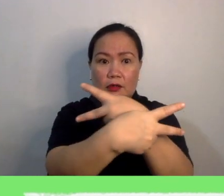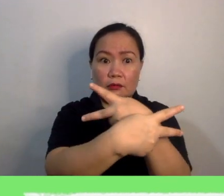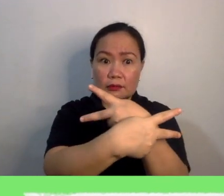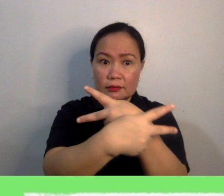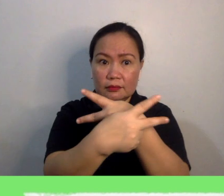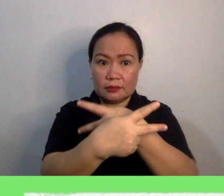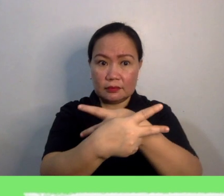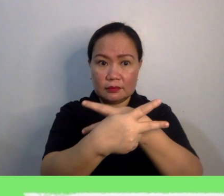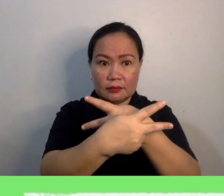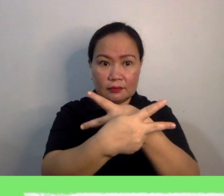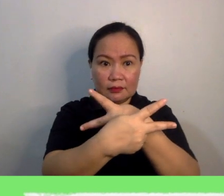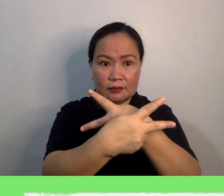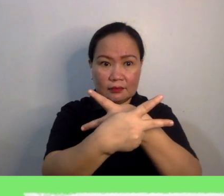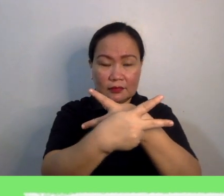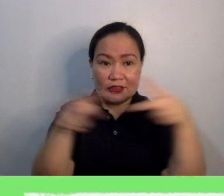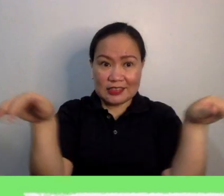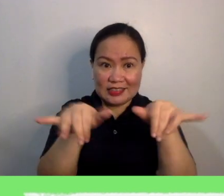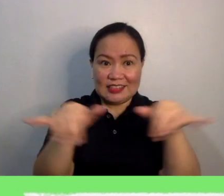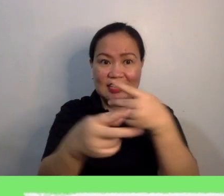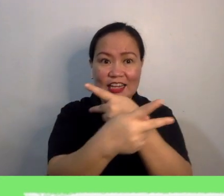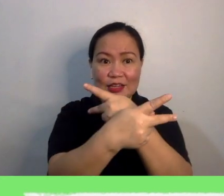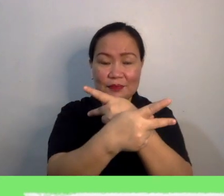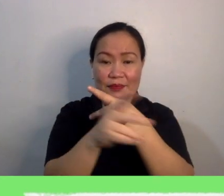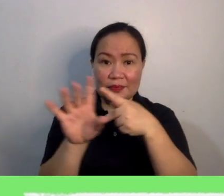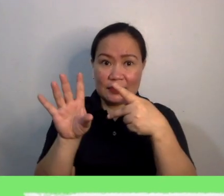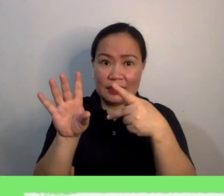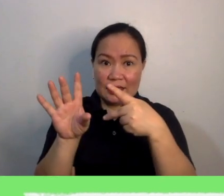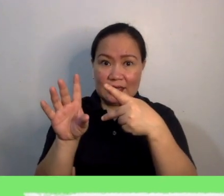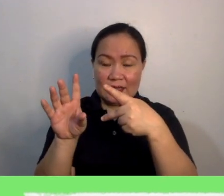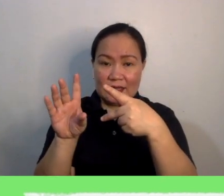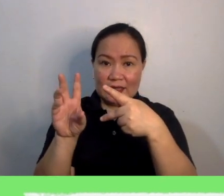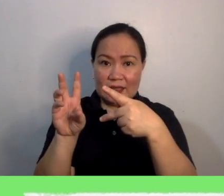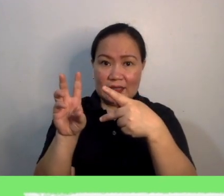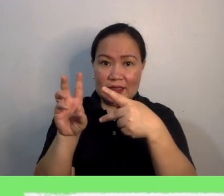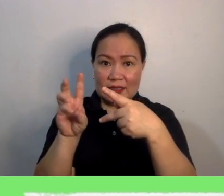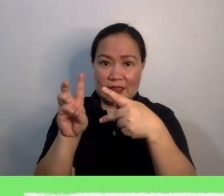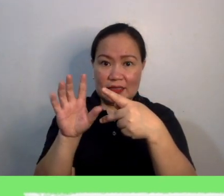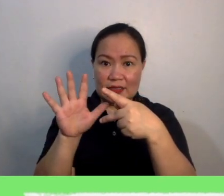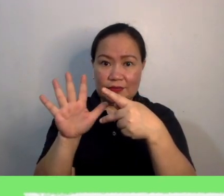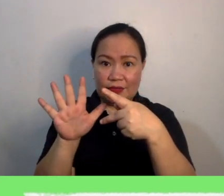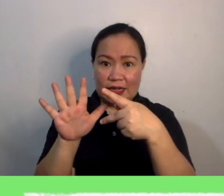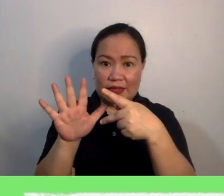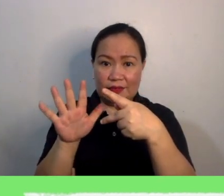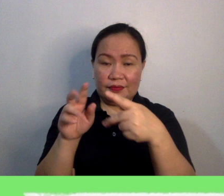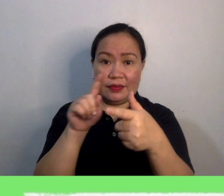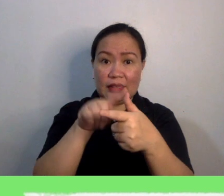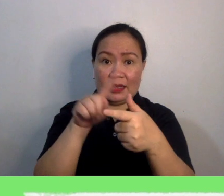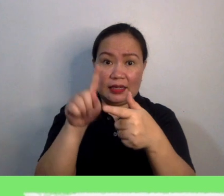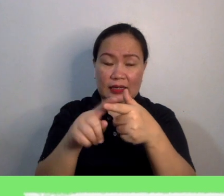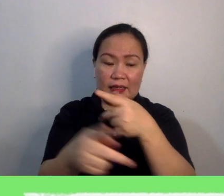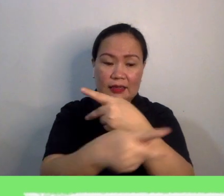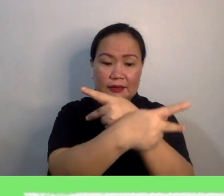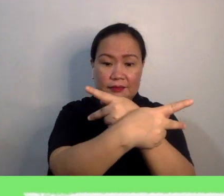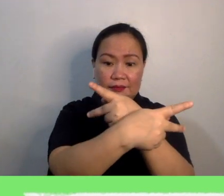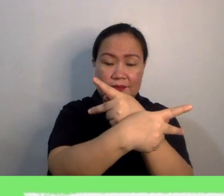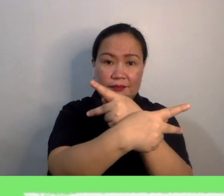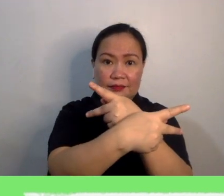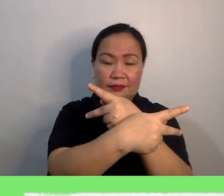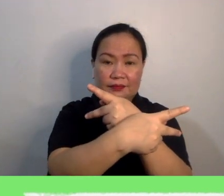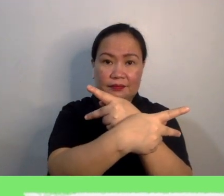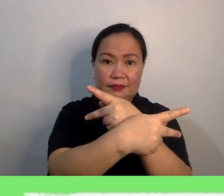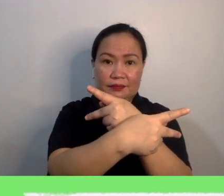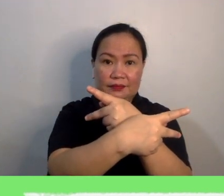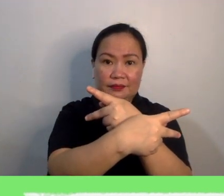Alright, so this is, if the measure of angle 2 is equal to 65, therefore, ano